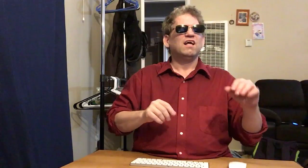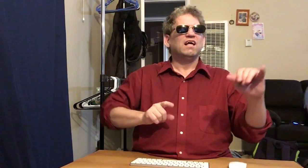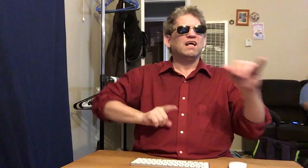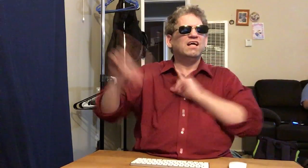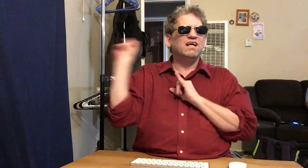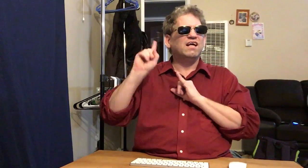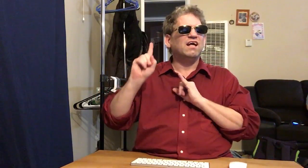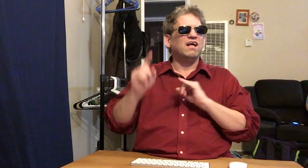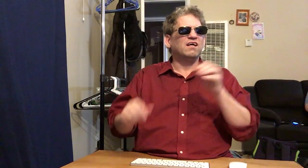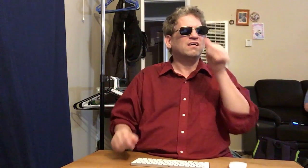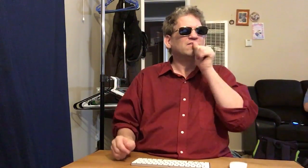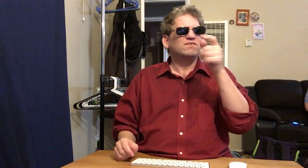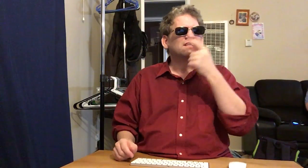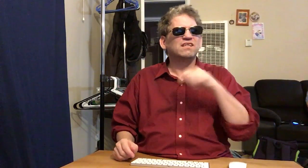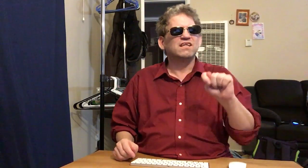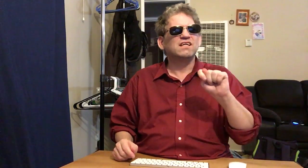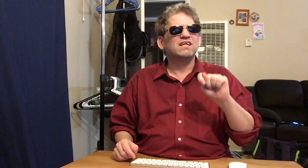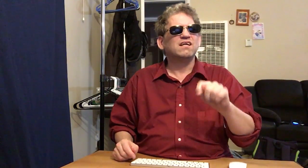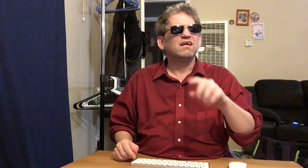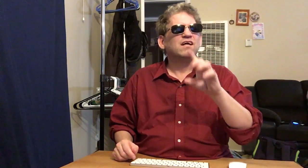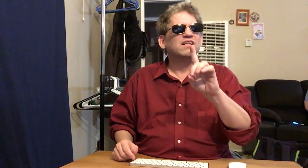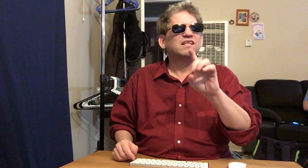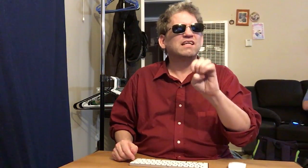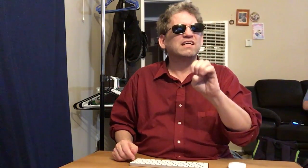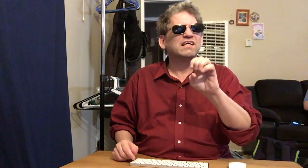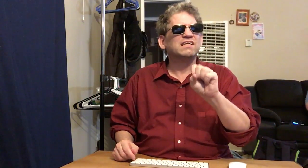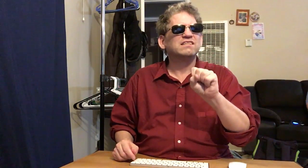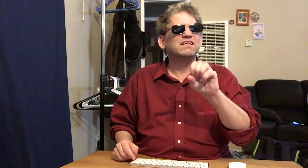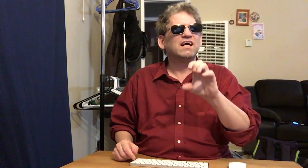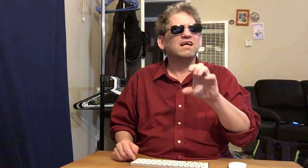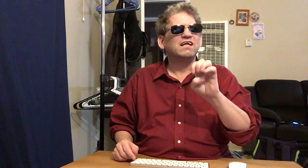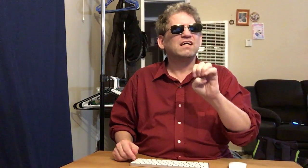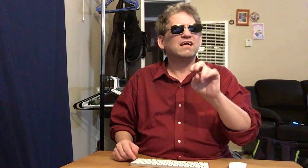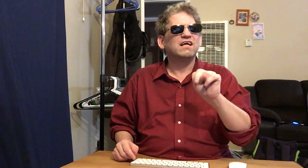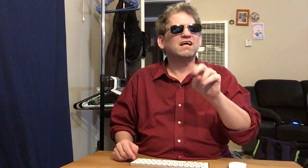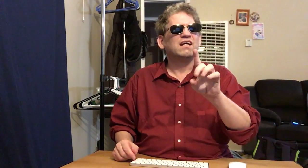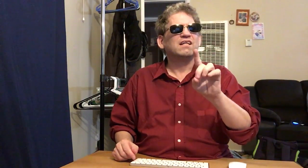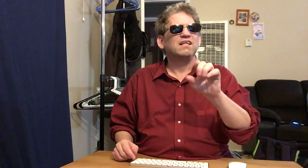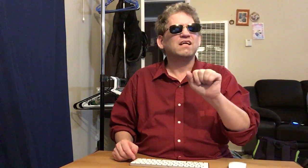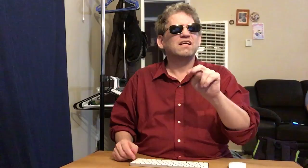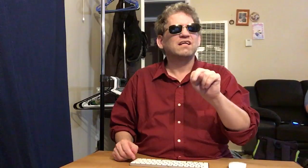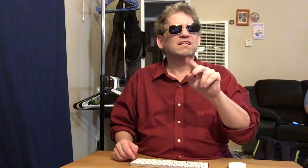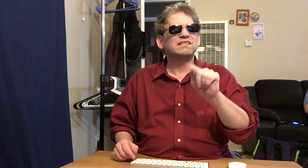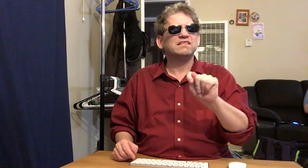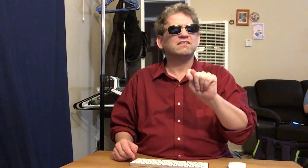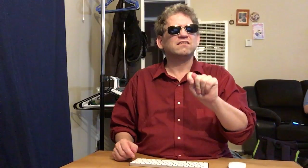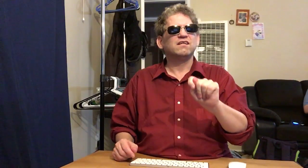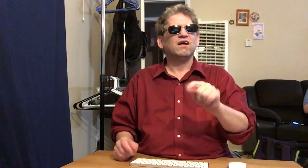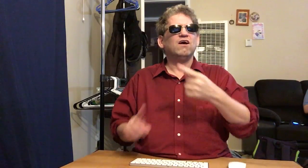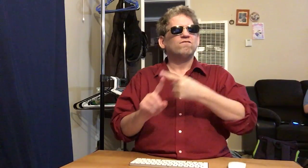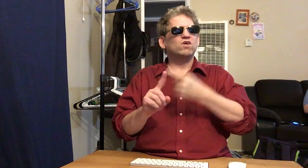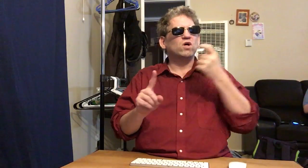Yeah. So, what do you do? Flowers. Yeah.